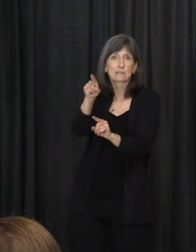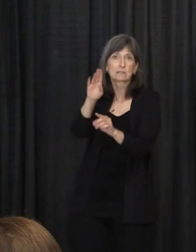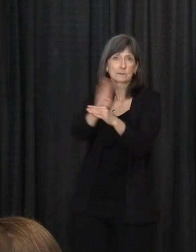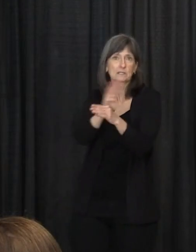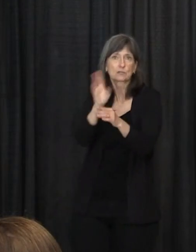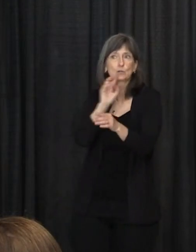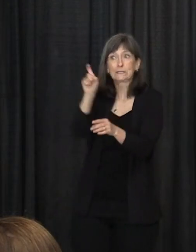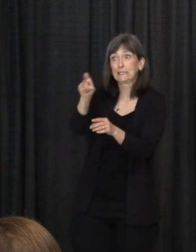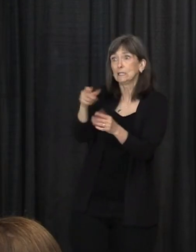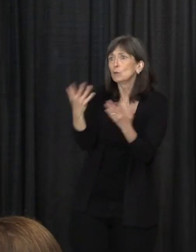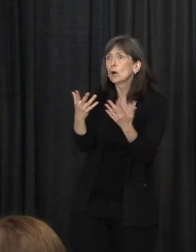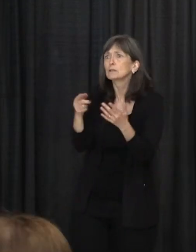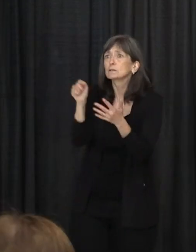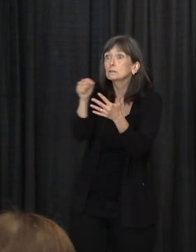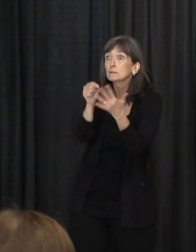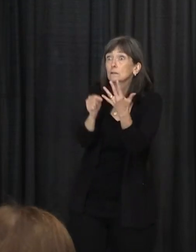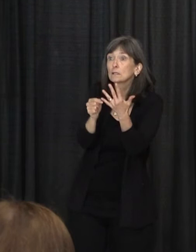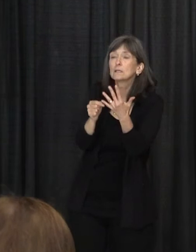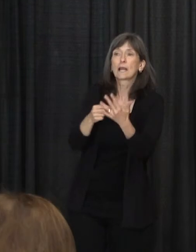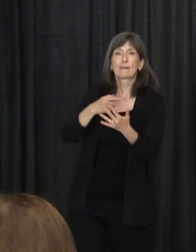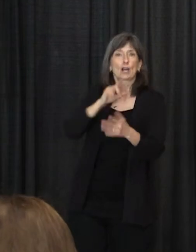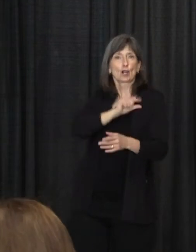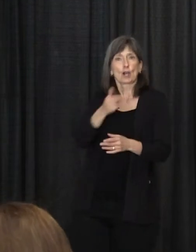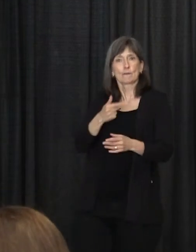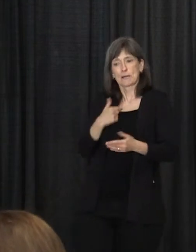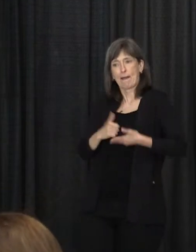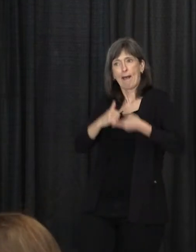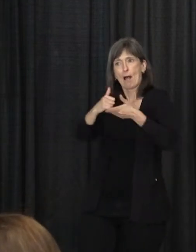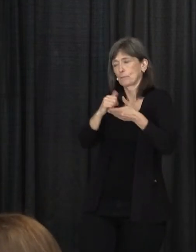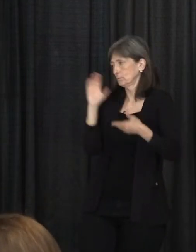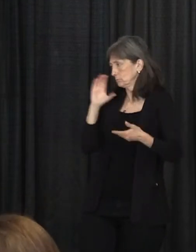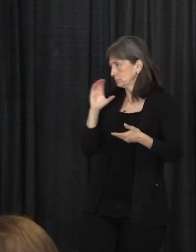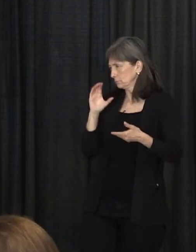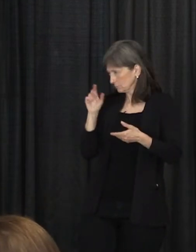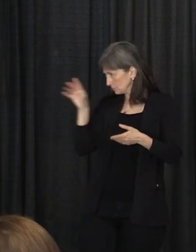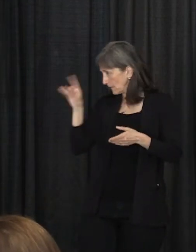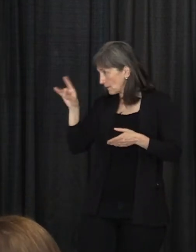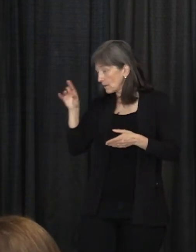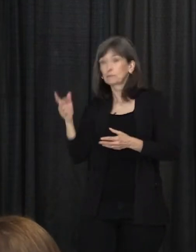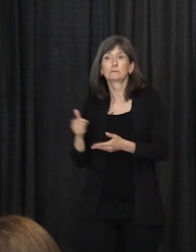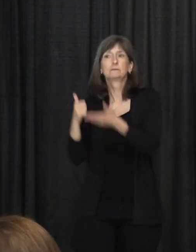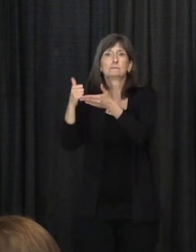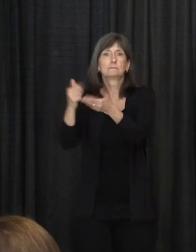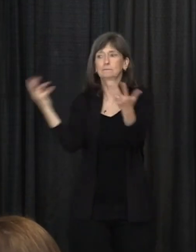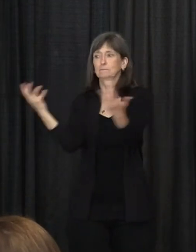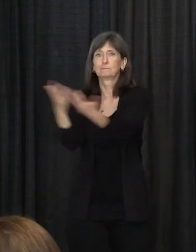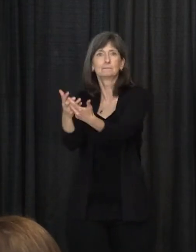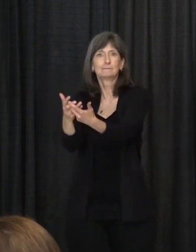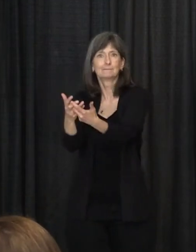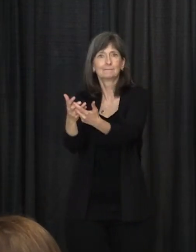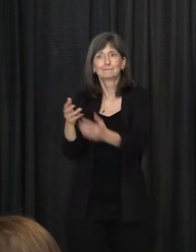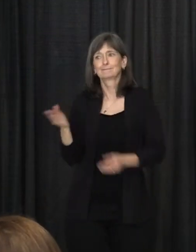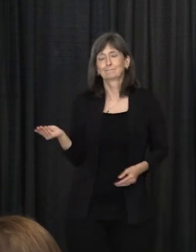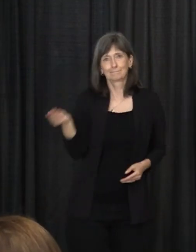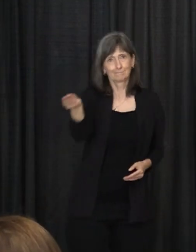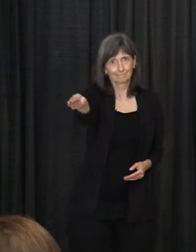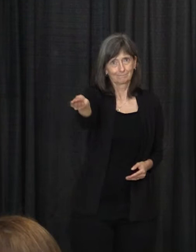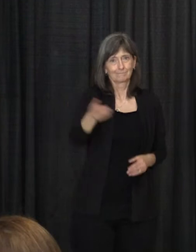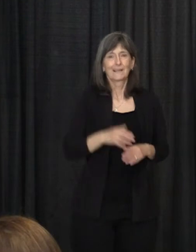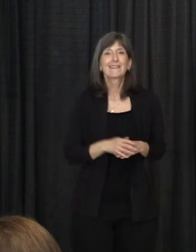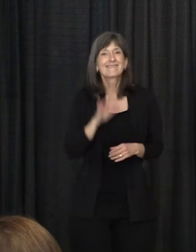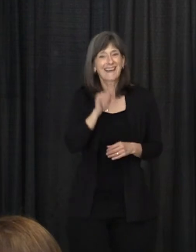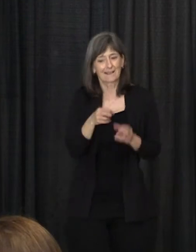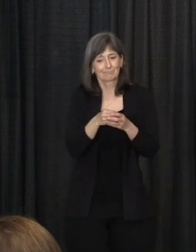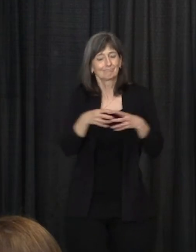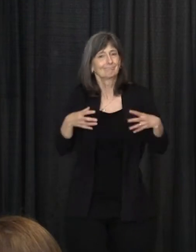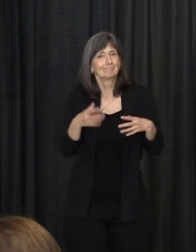employer-driven, but we'll also be looking at the communities that we attract, and we'll attract new communities. That's the